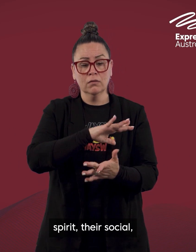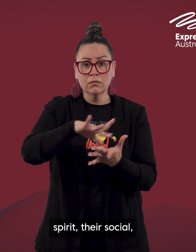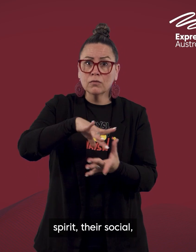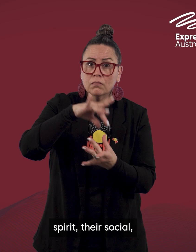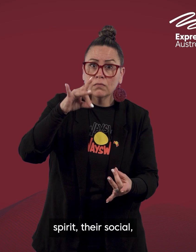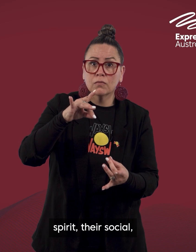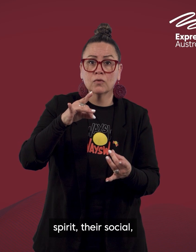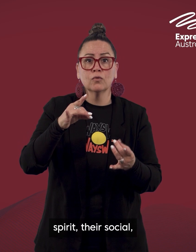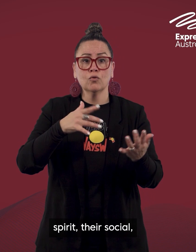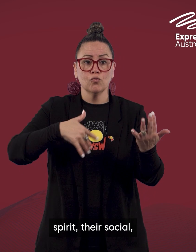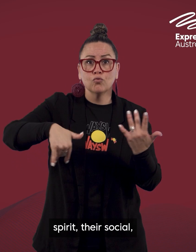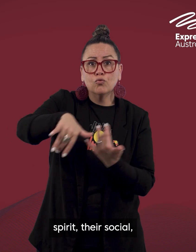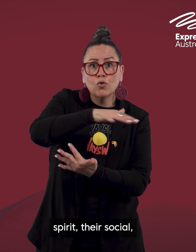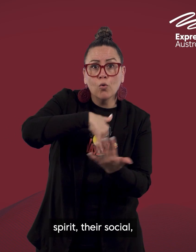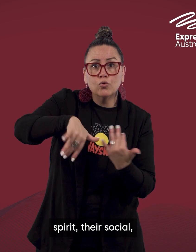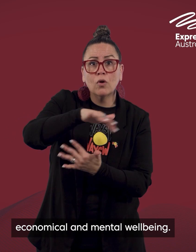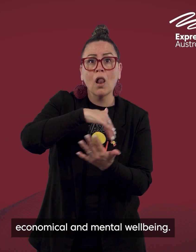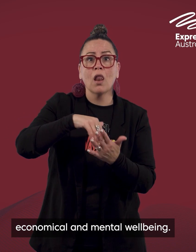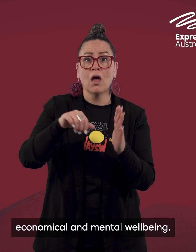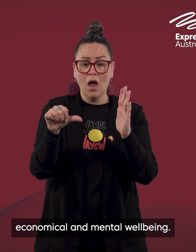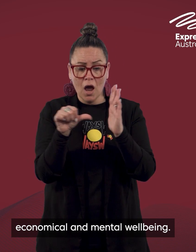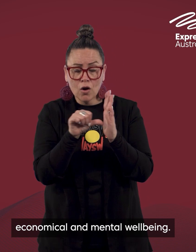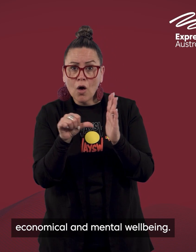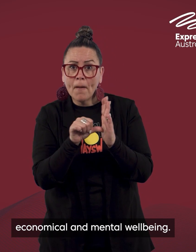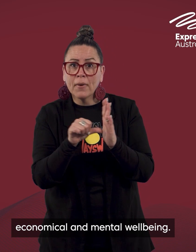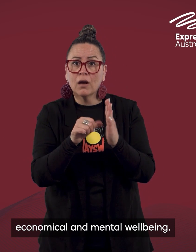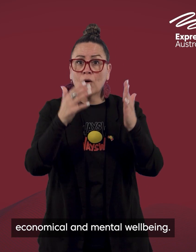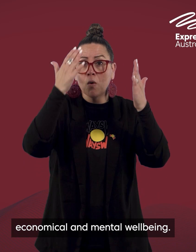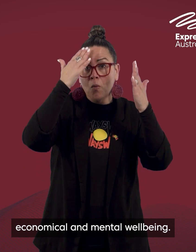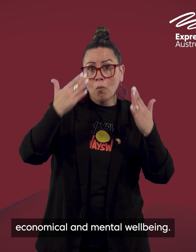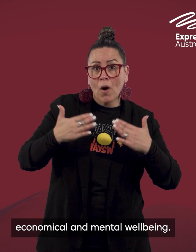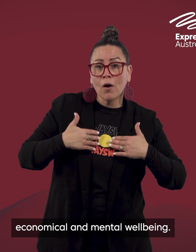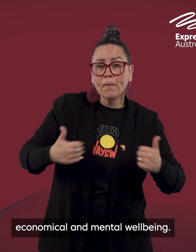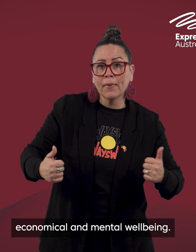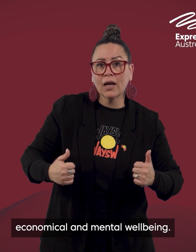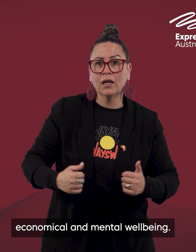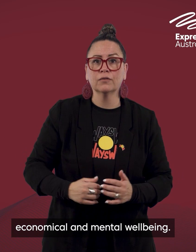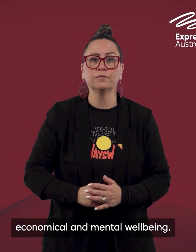spirit, their social, economical and mental well-being.